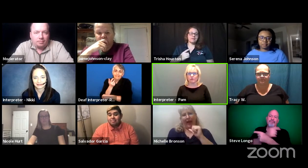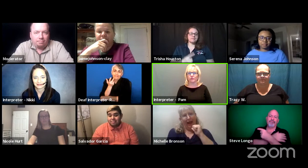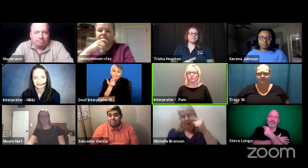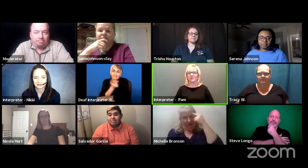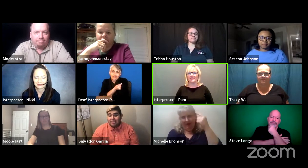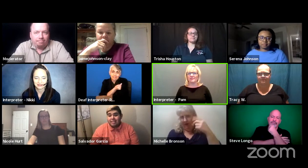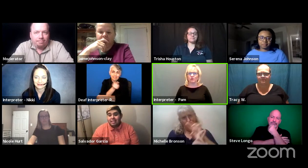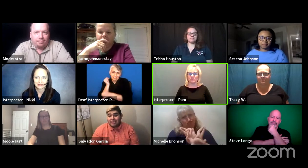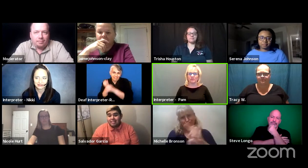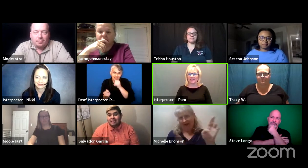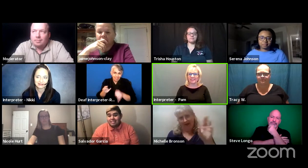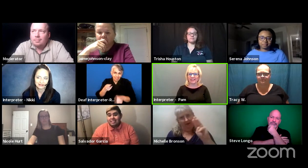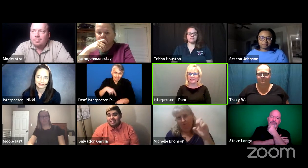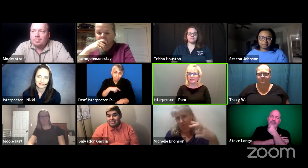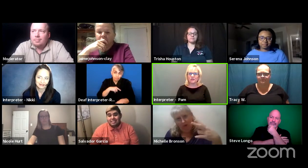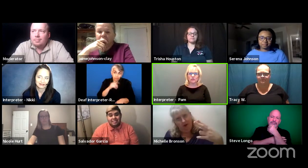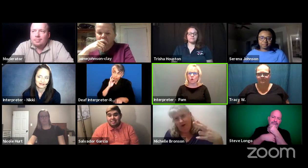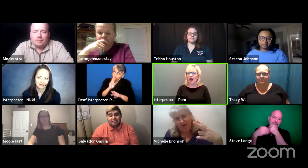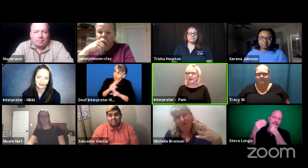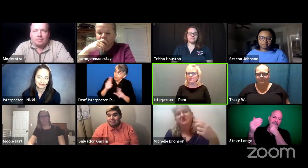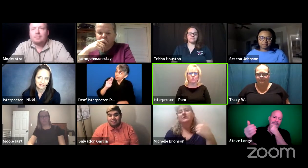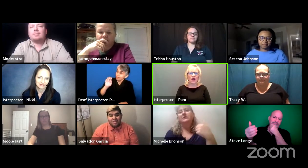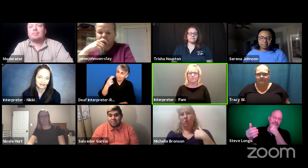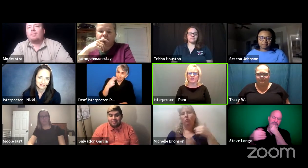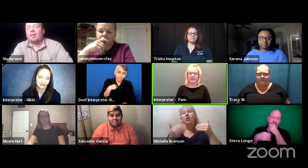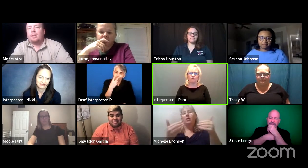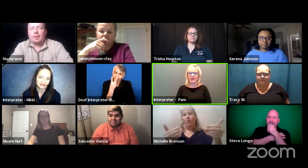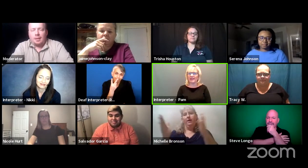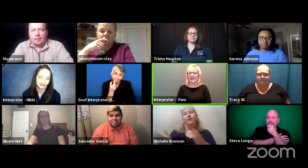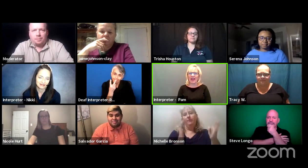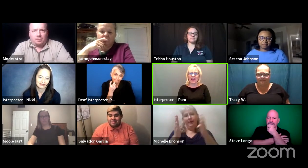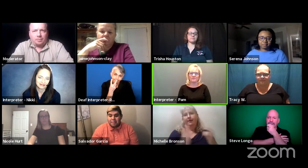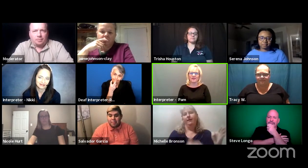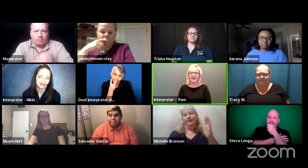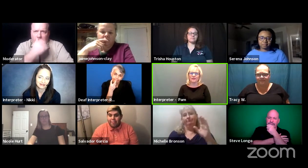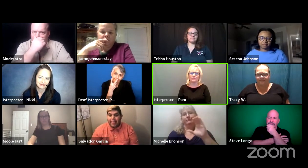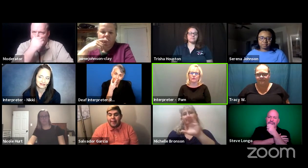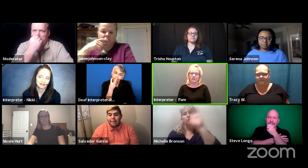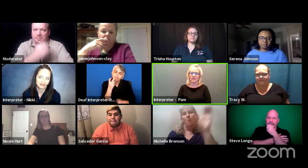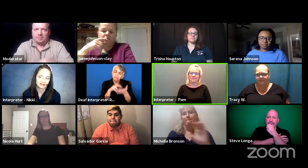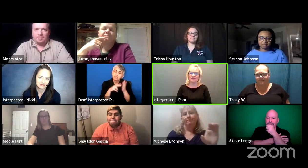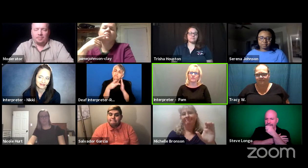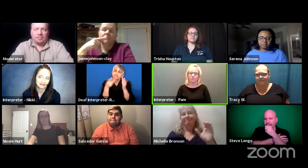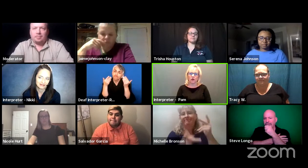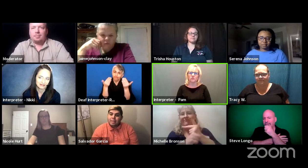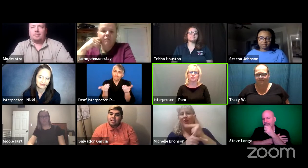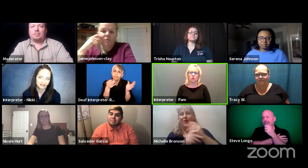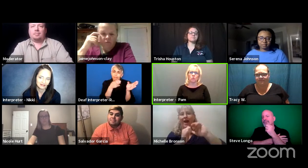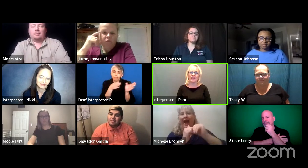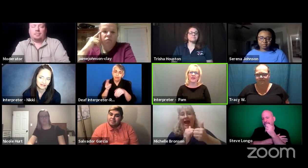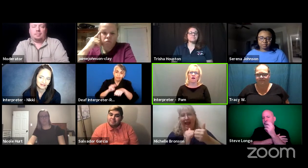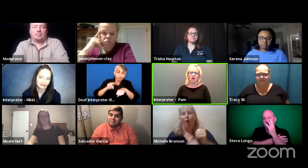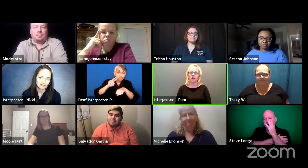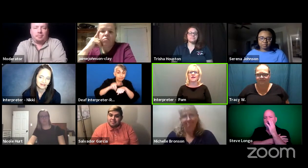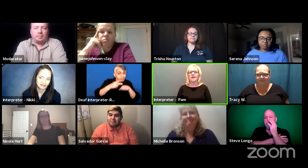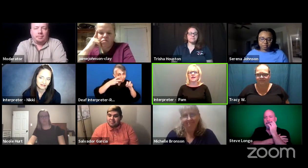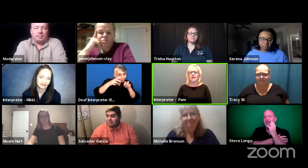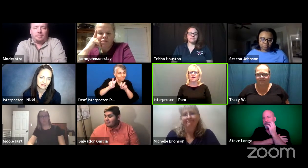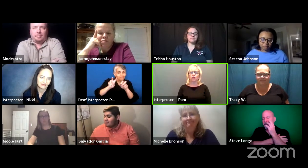to receive those vaccines. So I do not believe we can have an in-person event for March. So we are